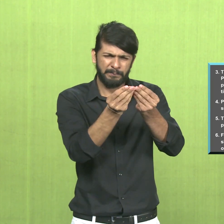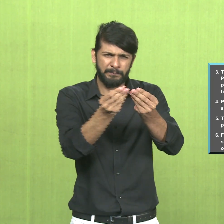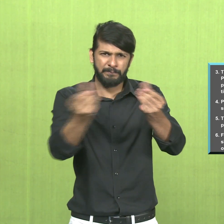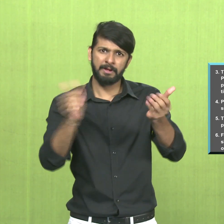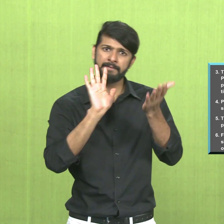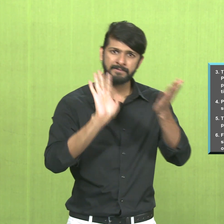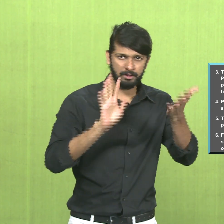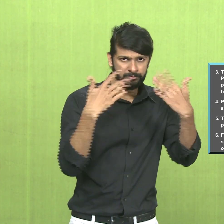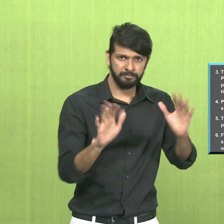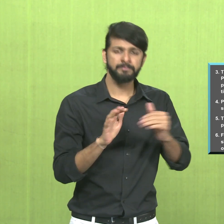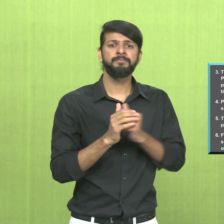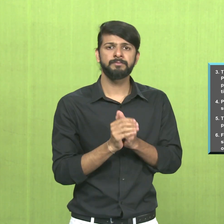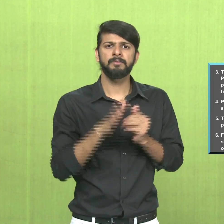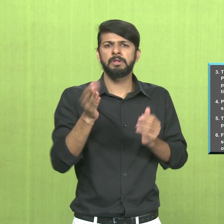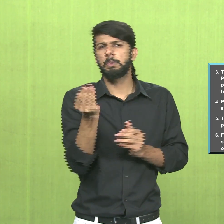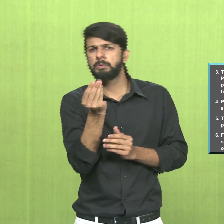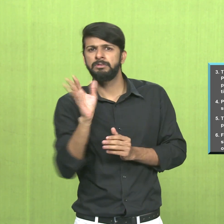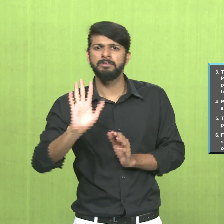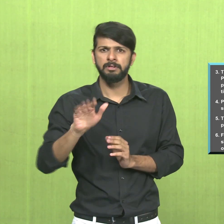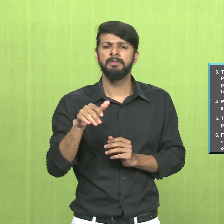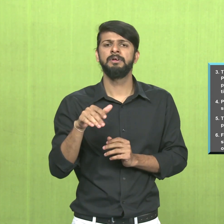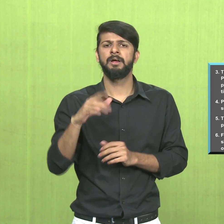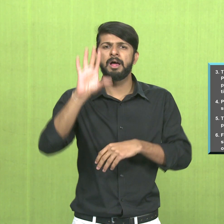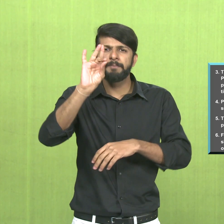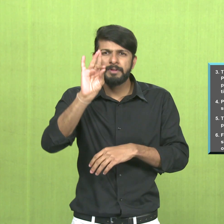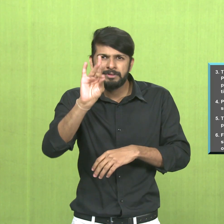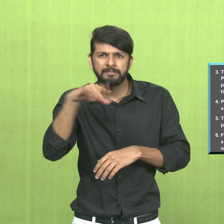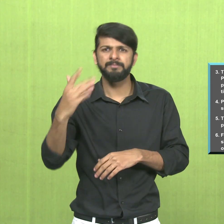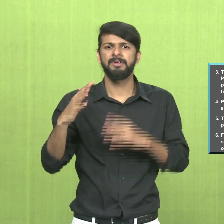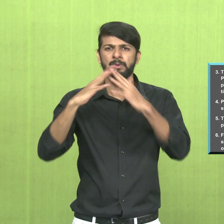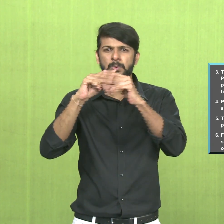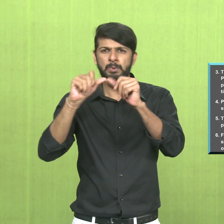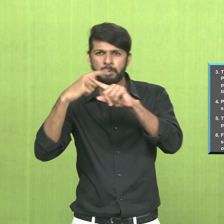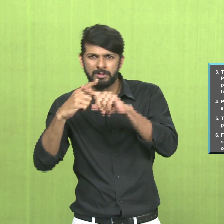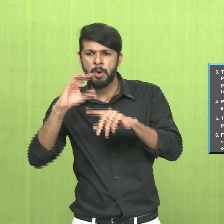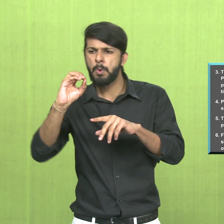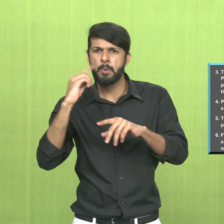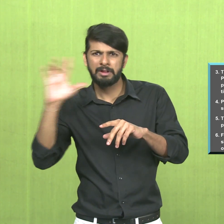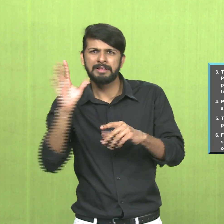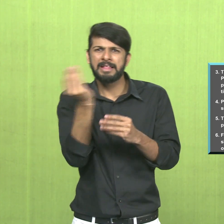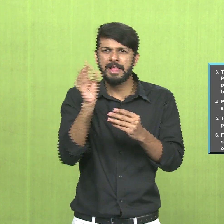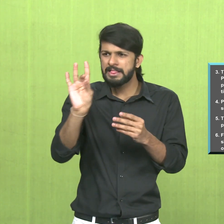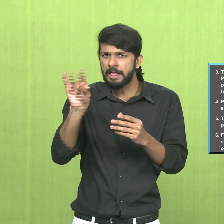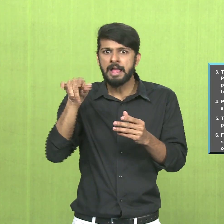with a small quantity of glue and